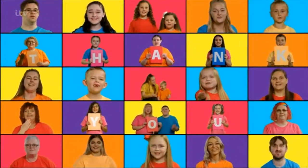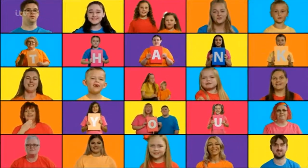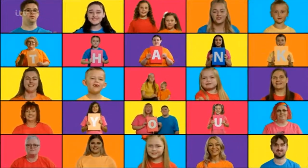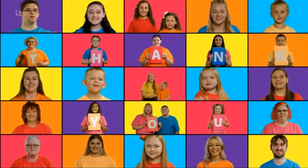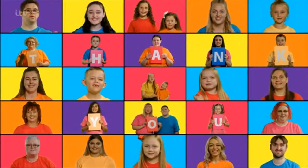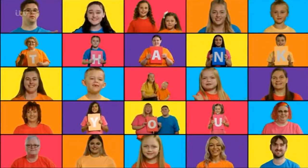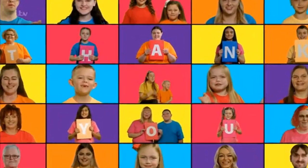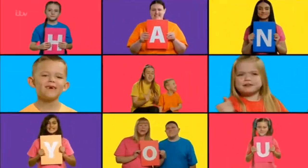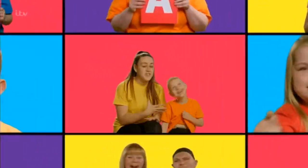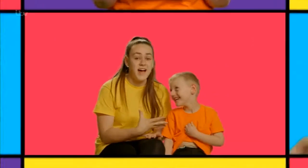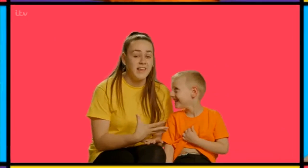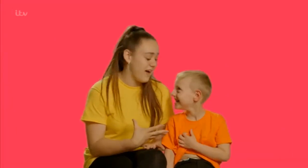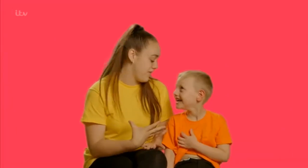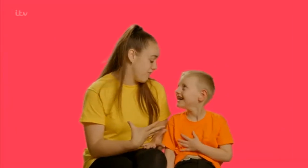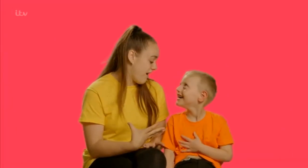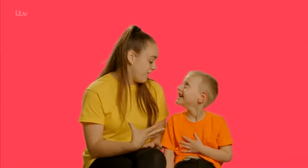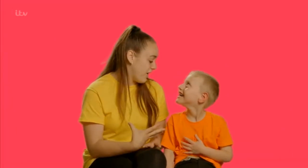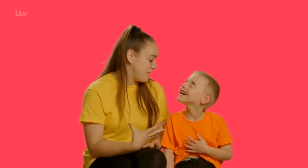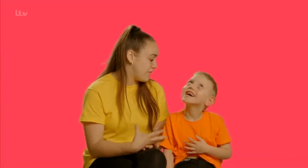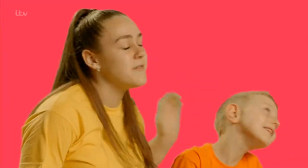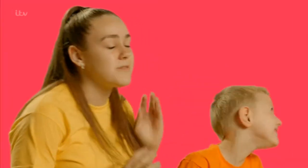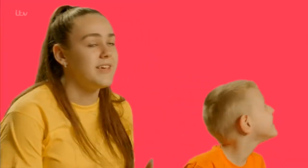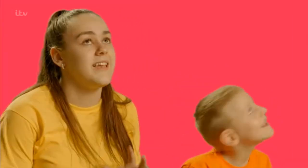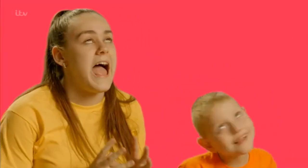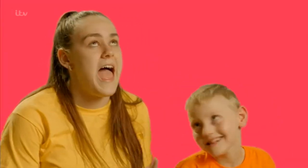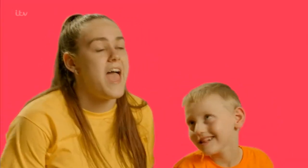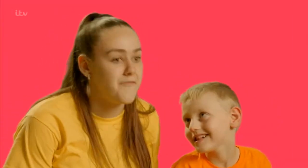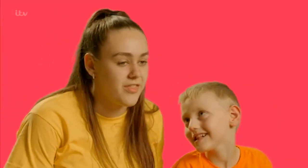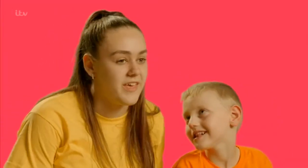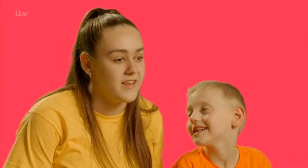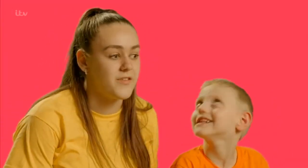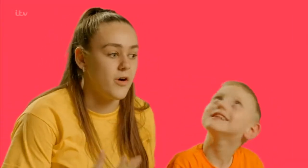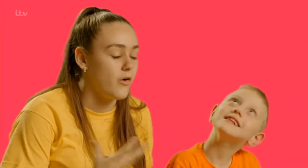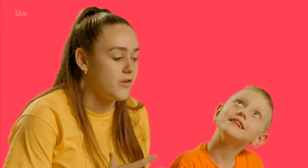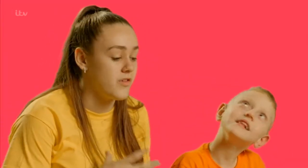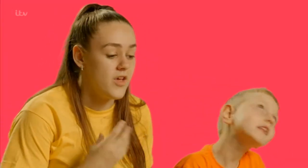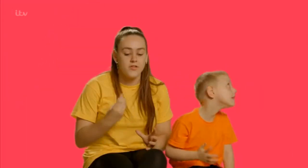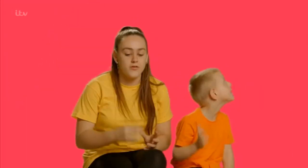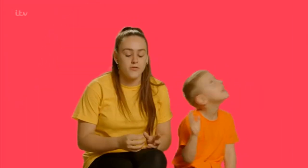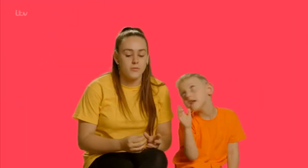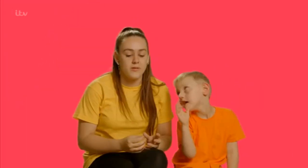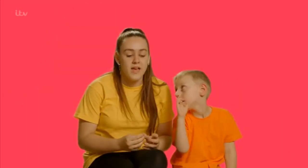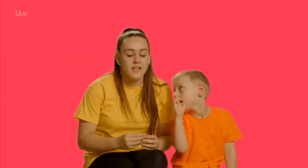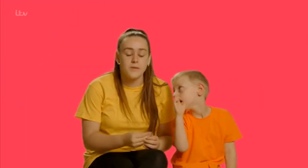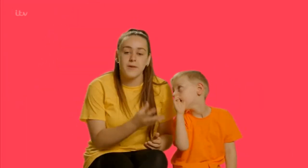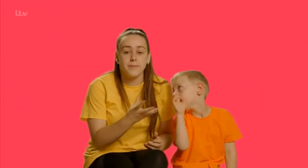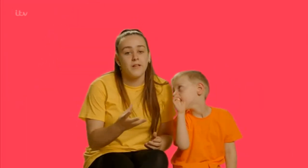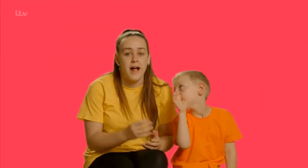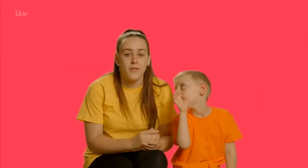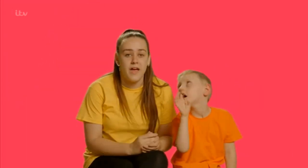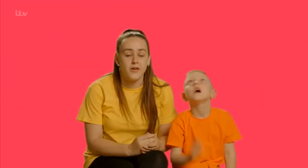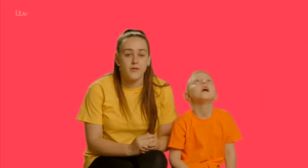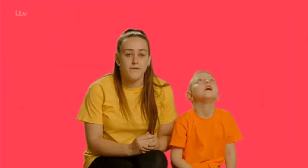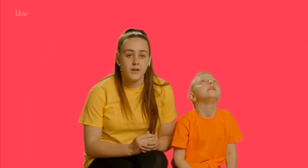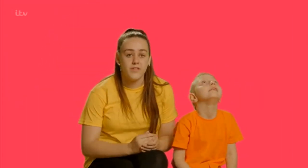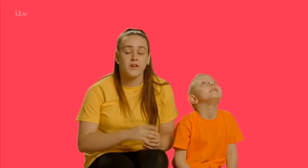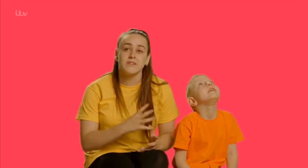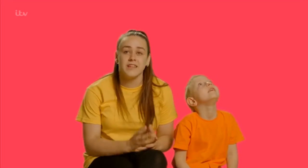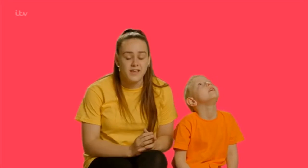thank you for changing our lives forever. It would mean everything to us, the group, and to people out there who feel they can relate to